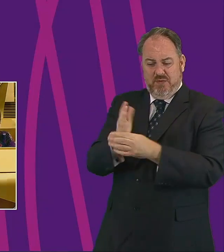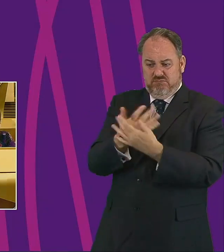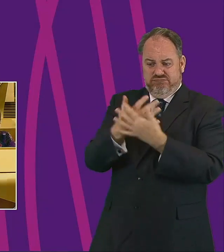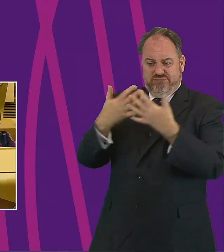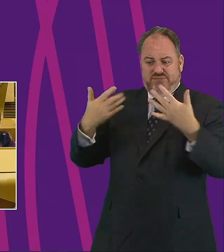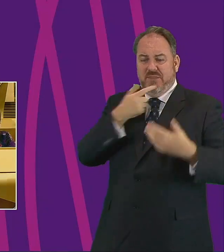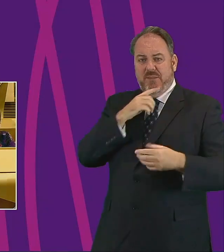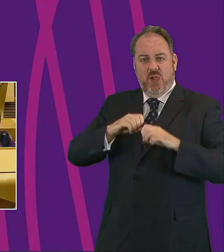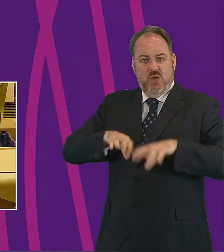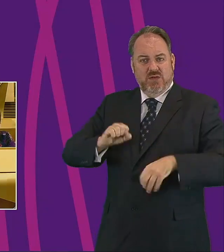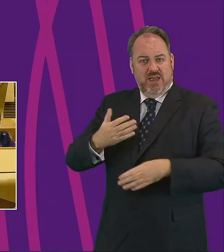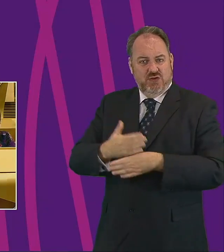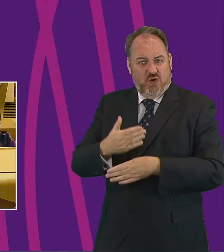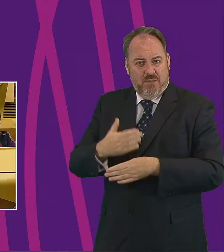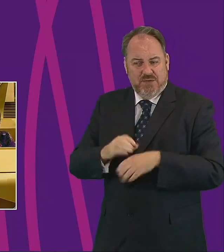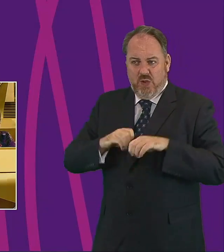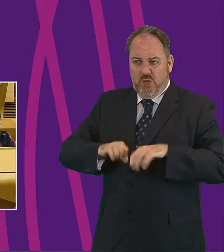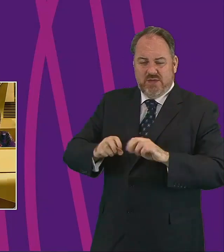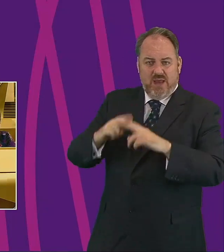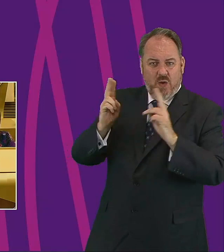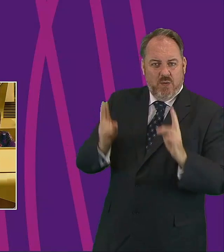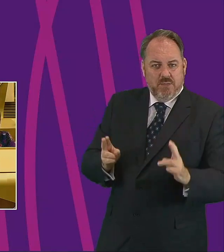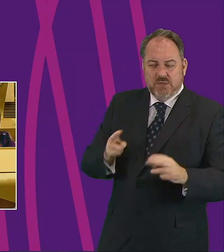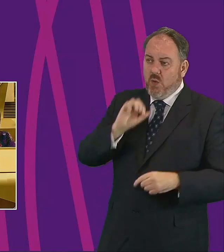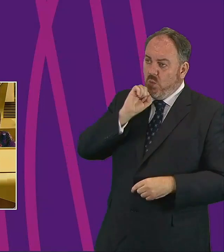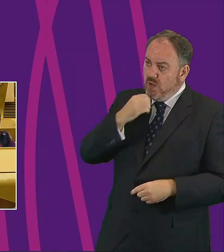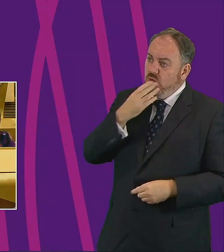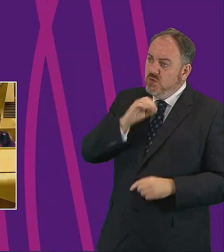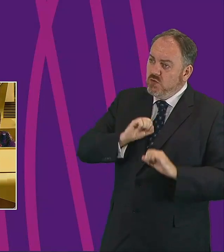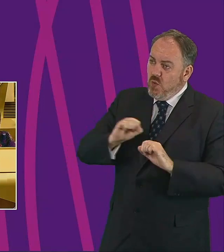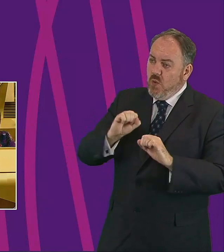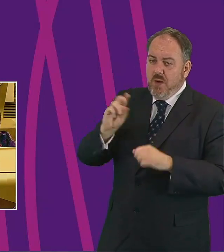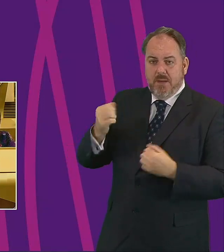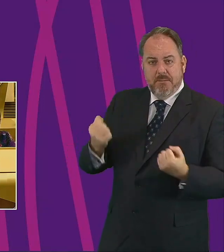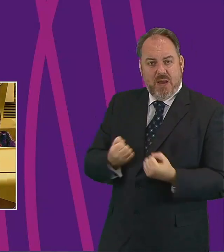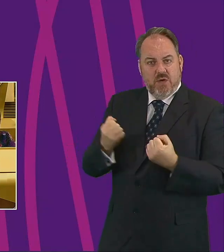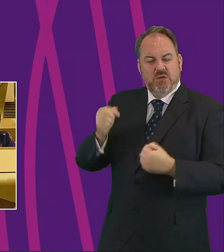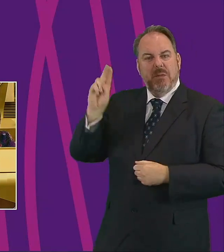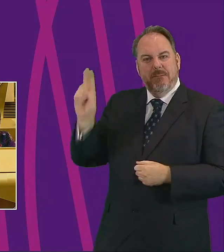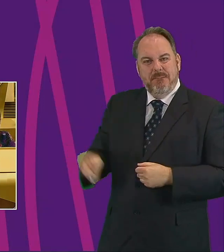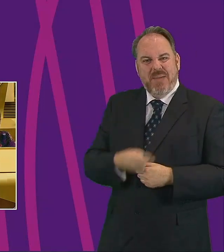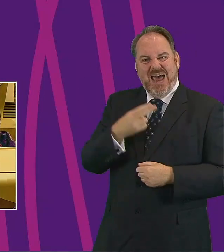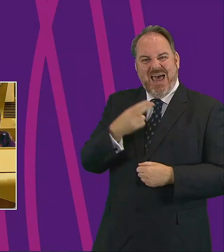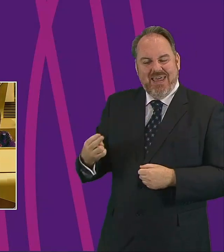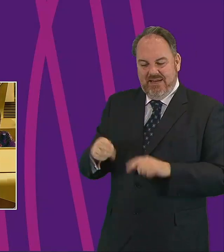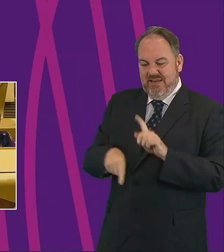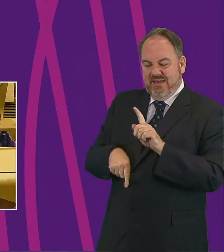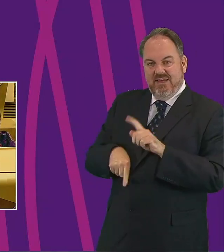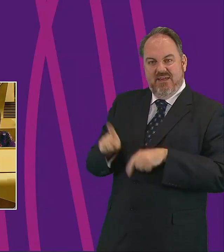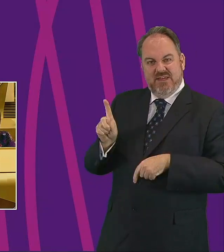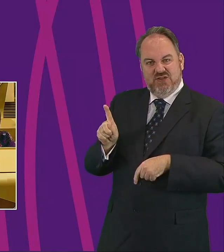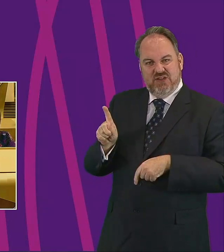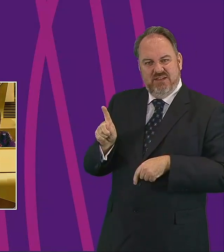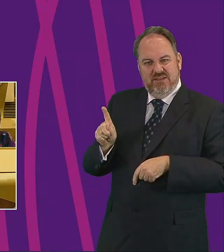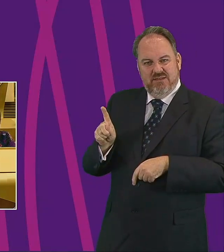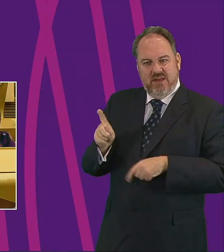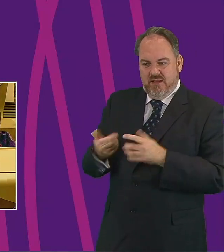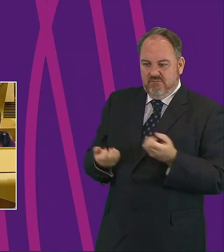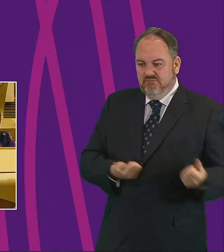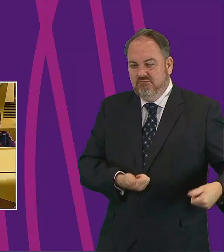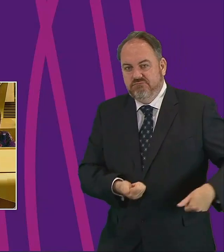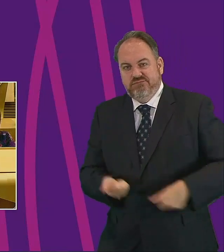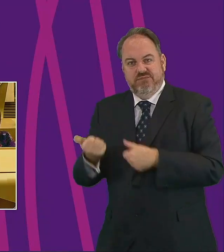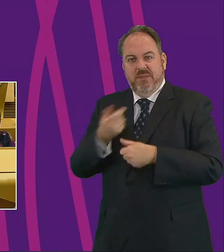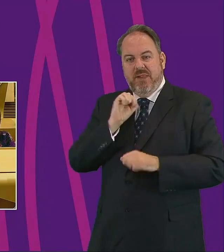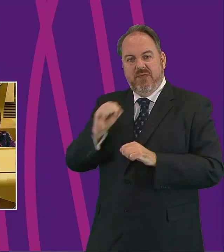use this Parliament's powers to ban evictions until the next Parliament? And will she ensure that